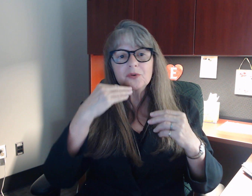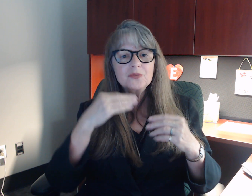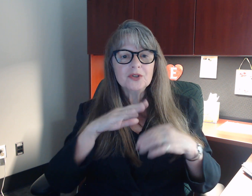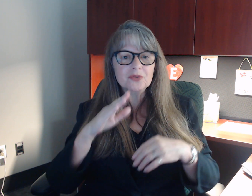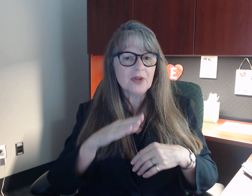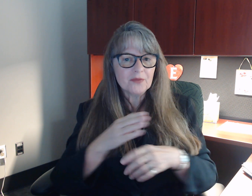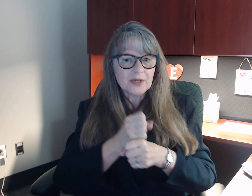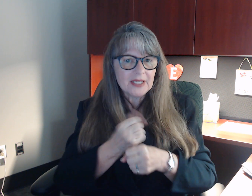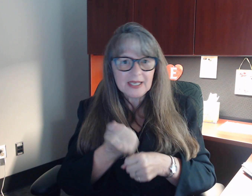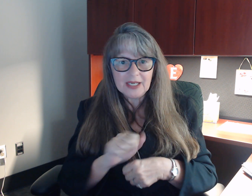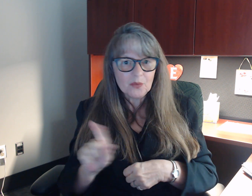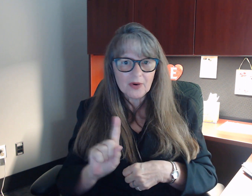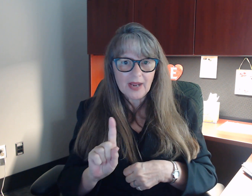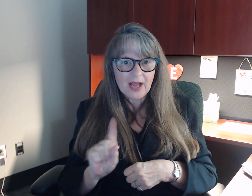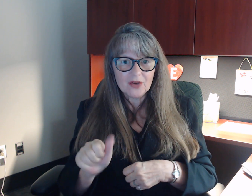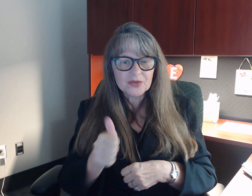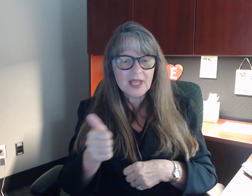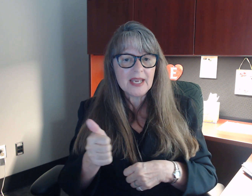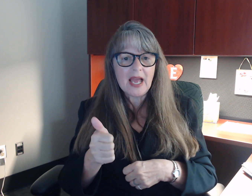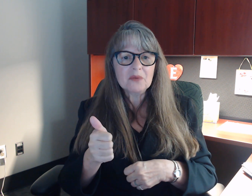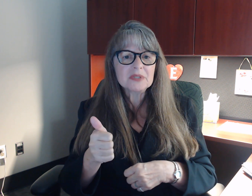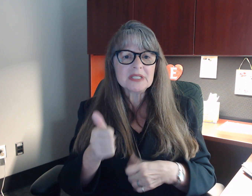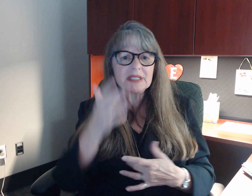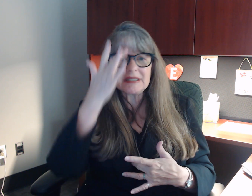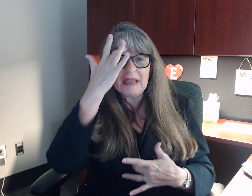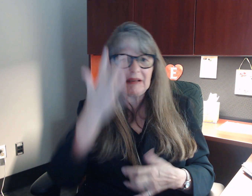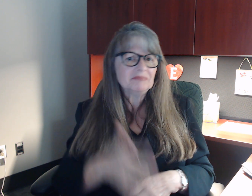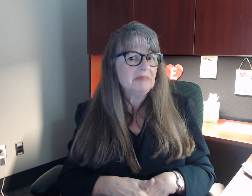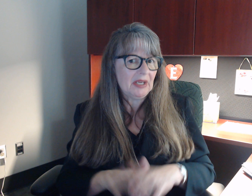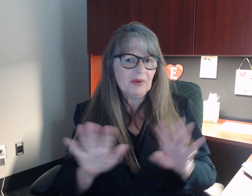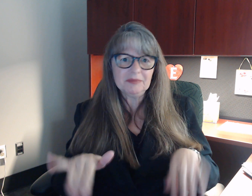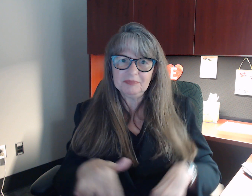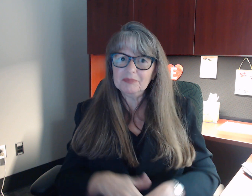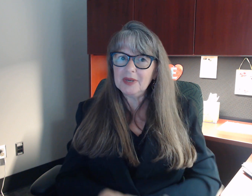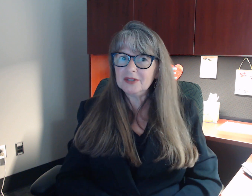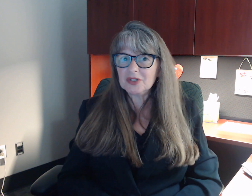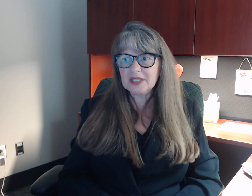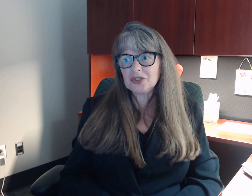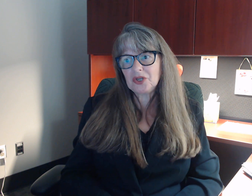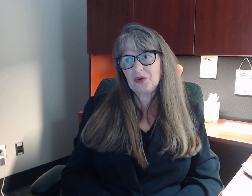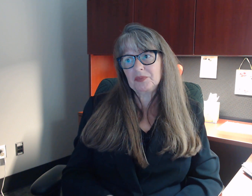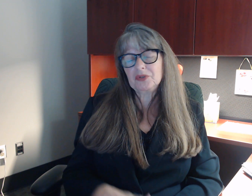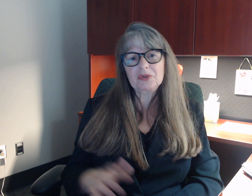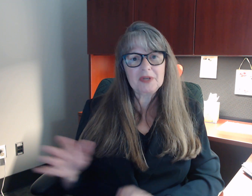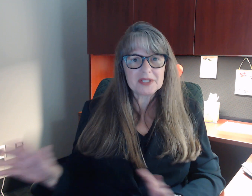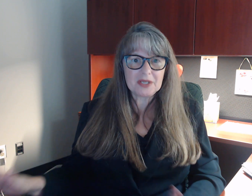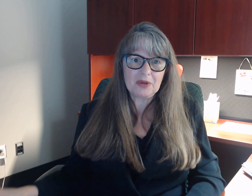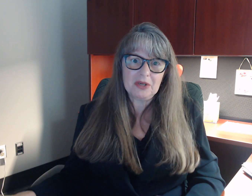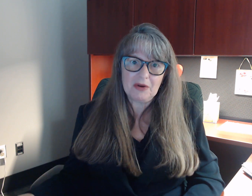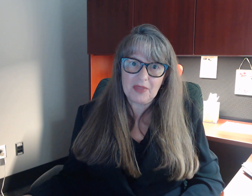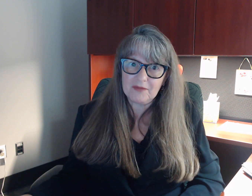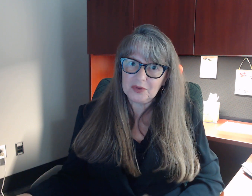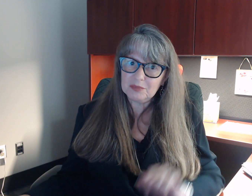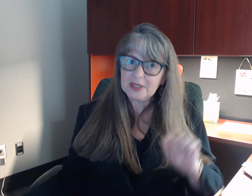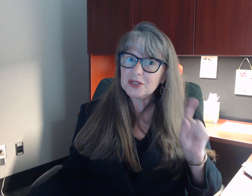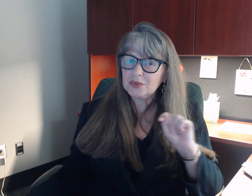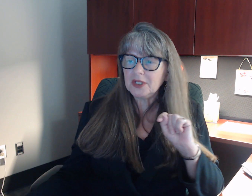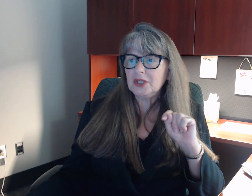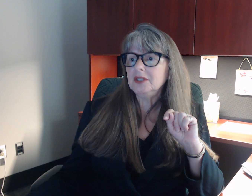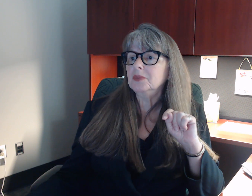that you never get anywhere else, and I was sick. Anyway, but just let you know, you do get sick eating all that food, but it's really good when you're